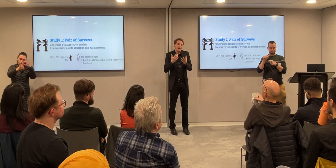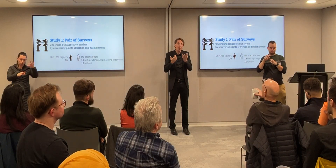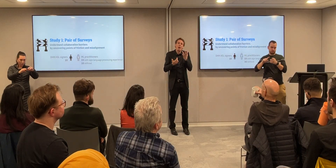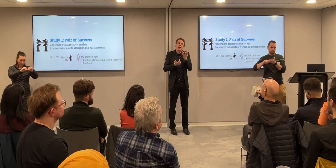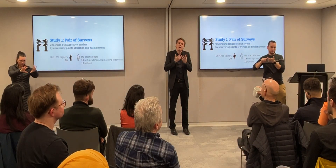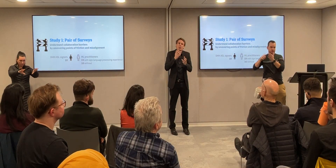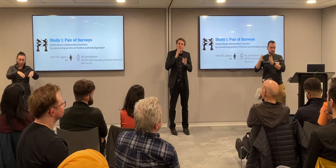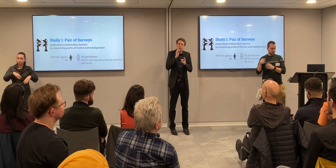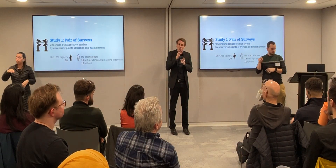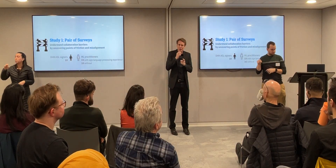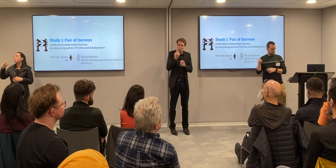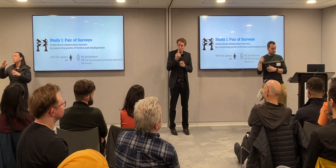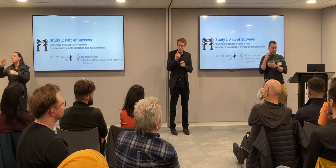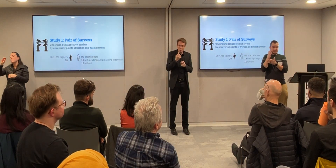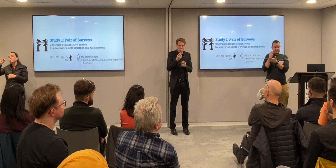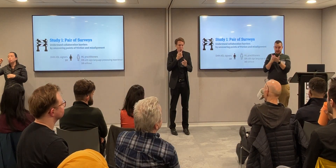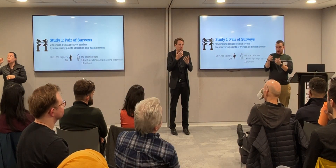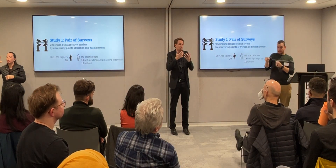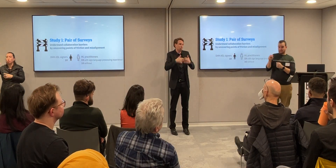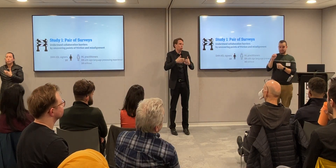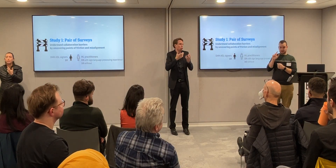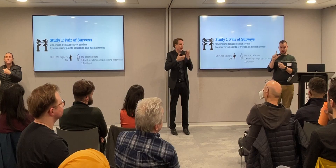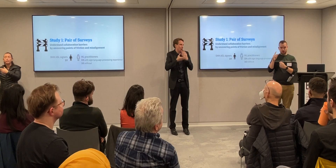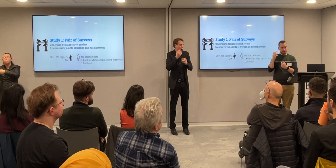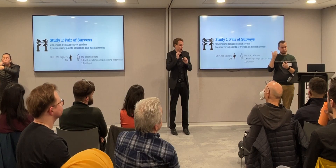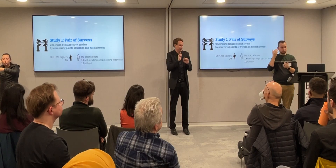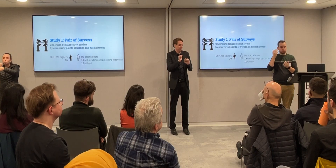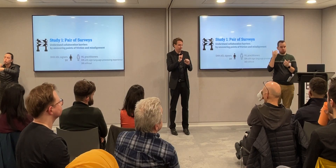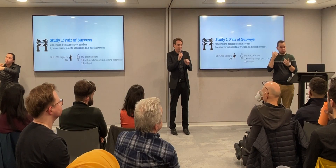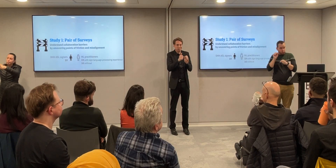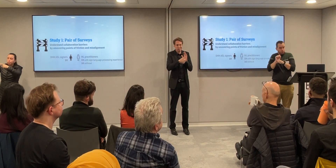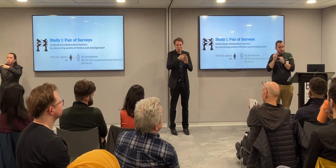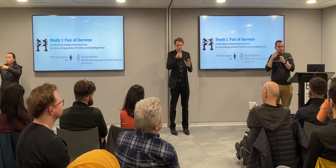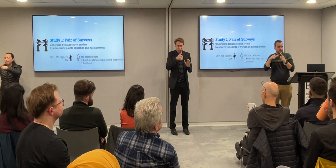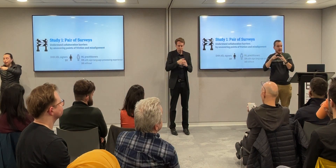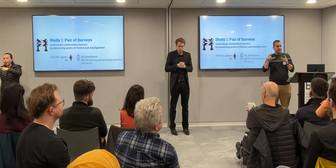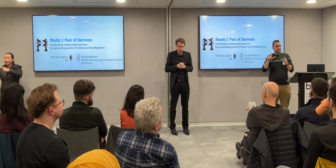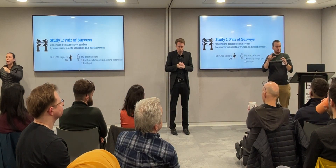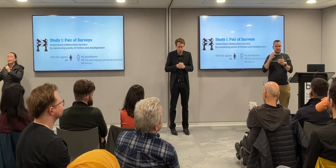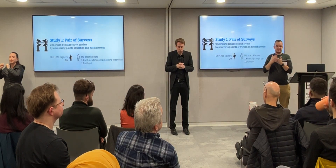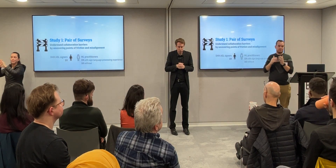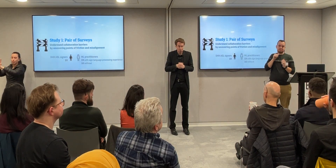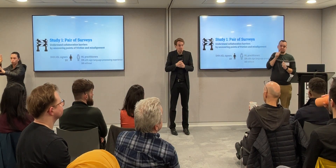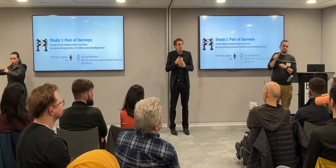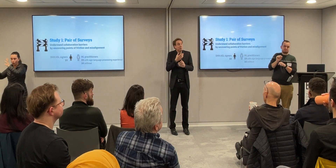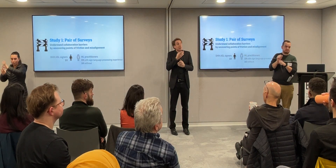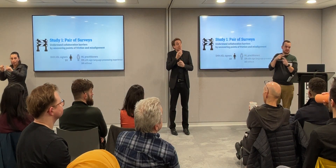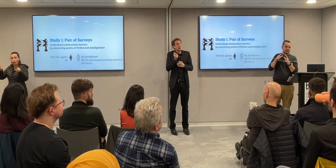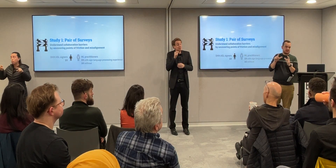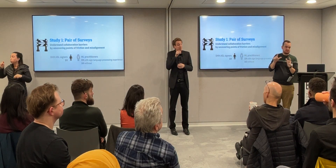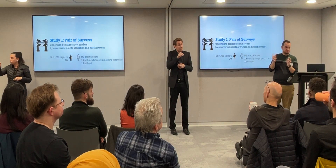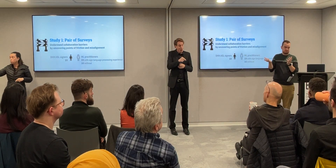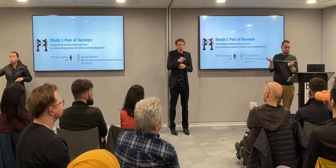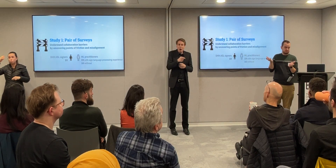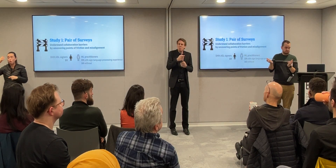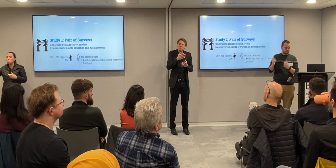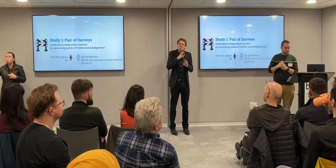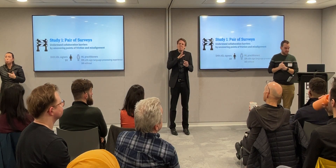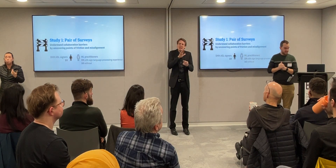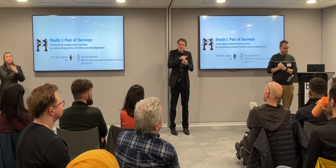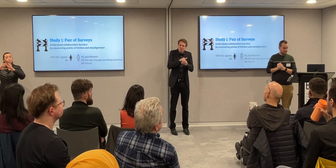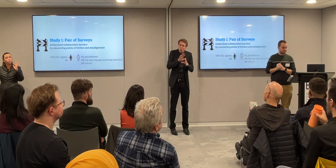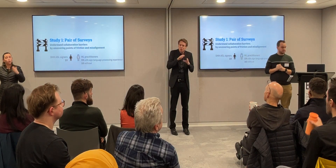the machine learning practitioners. Some of the machine learning practitioners did work with sign language, but others did